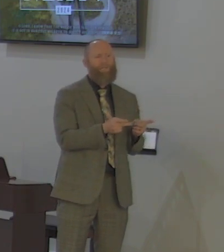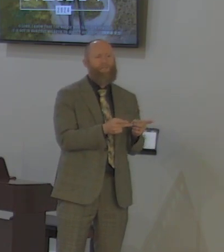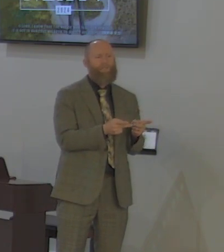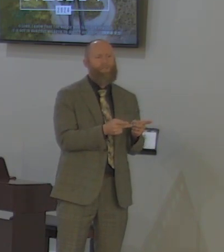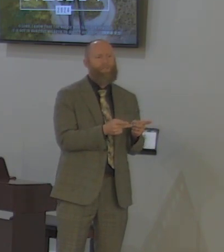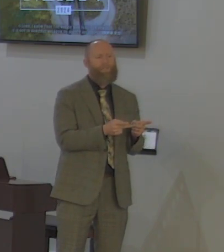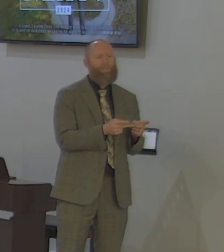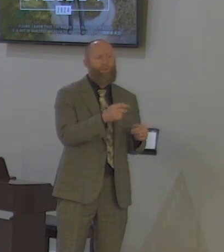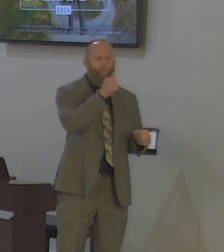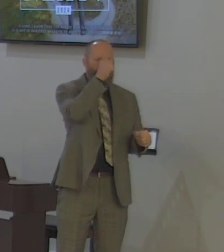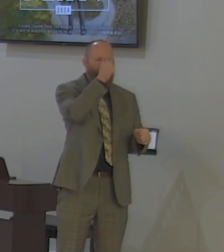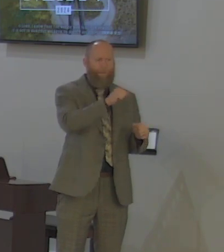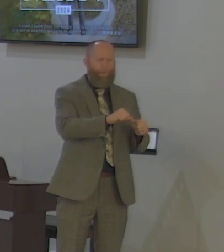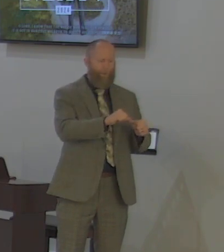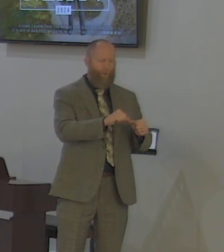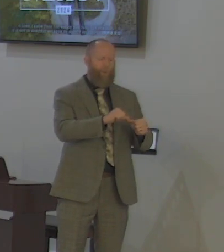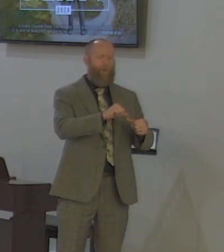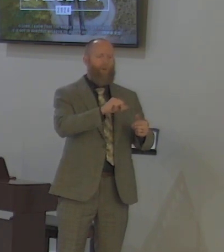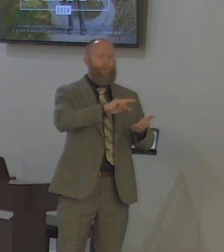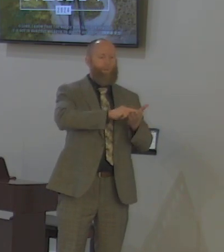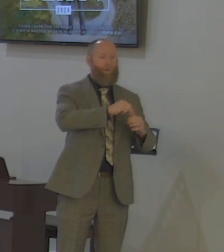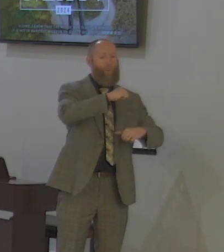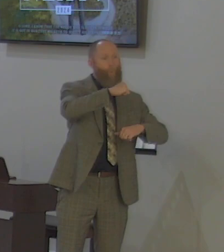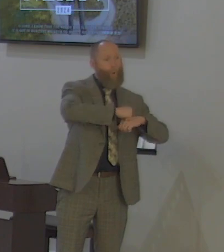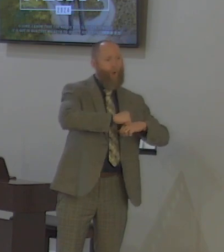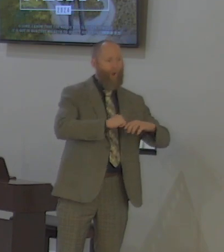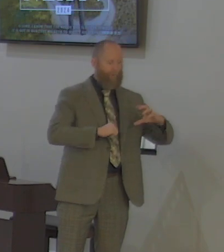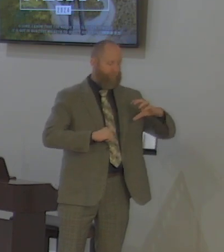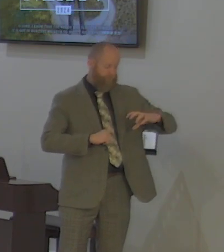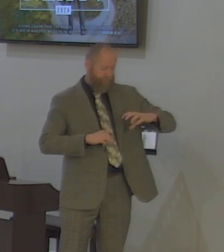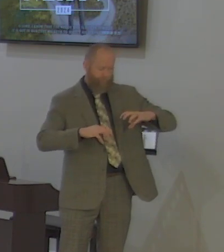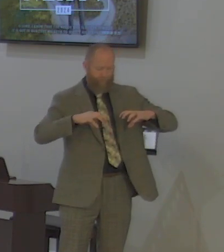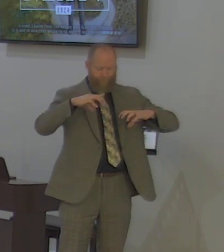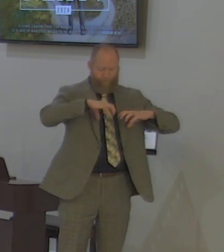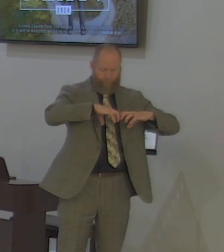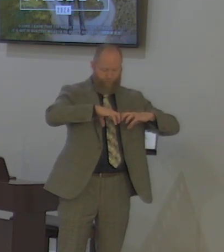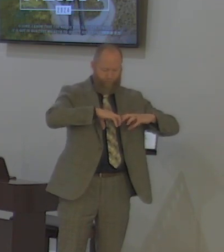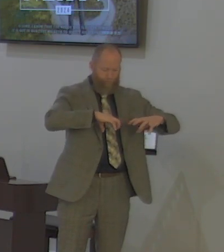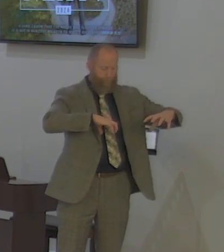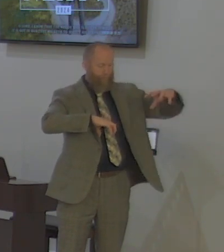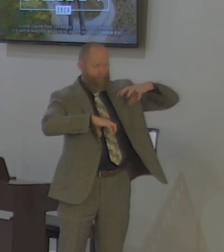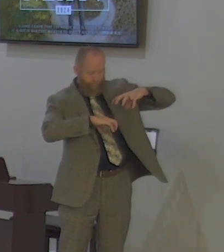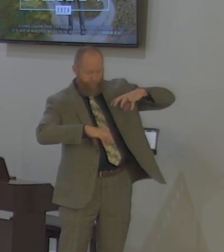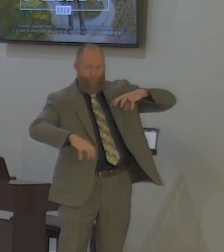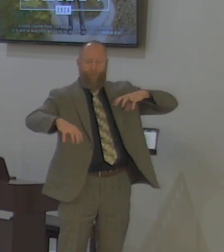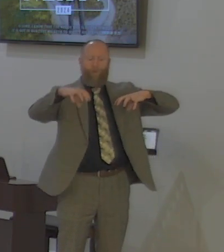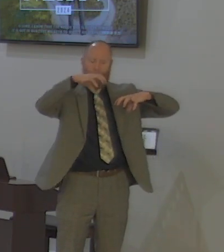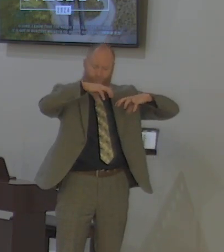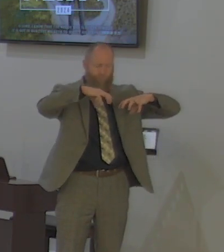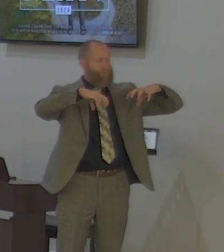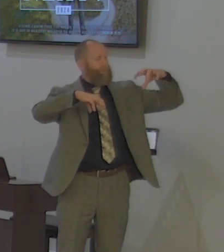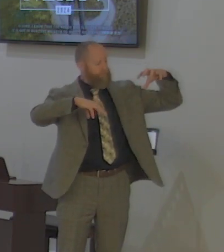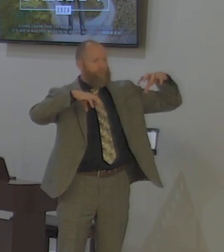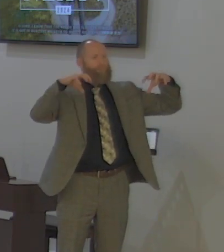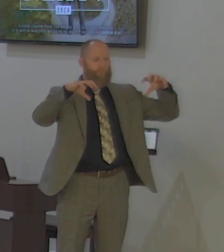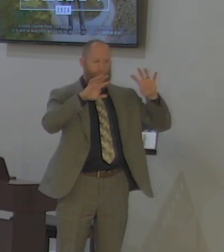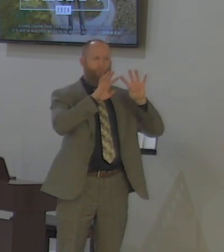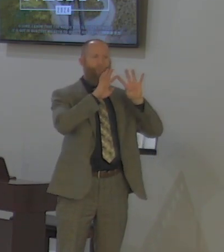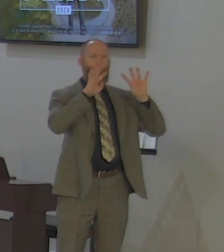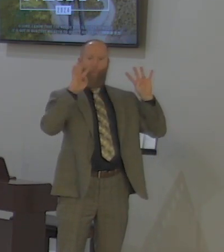construction. So it's not just a stone in the field, but it's used in construction. That means that it's been shaped and